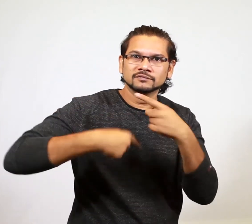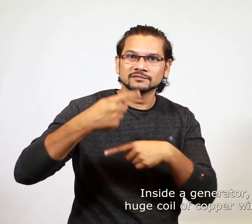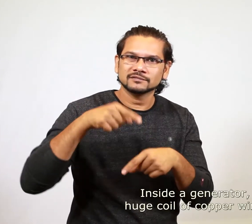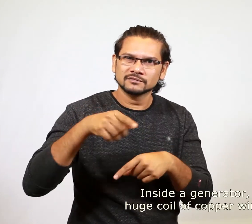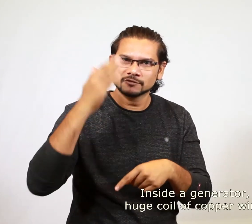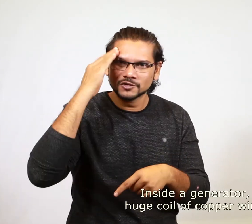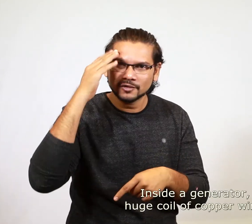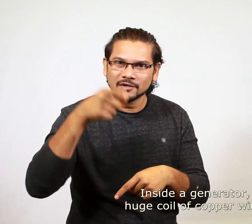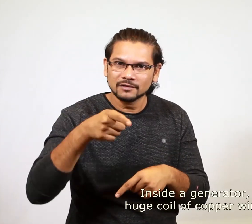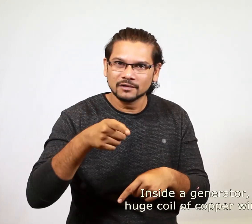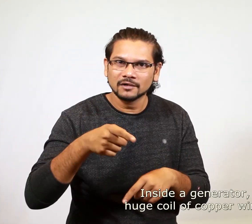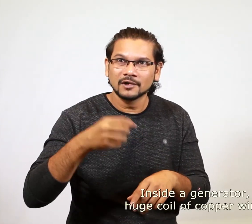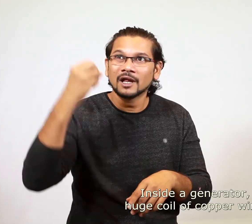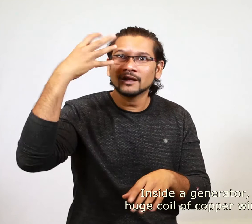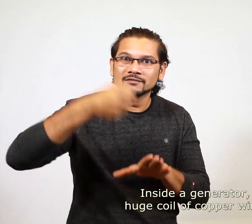Inside a generator,